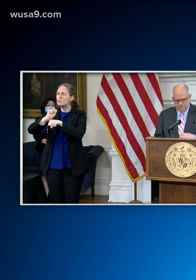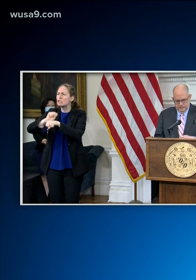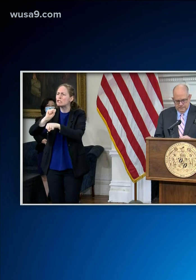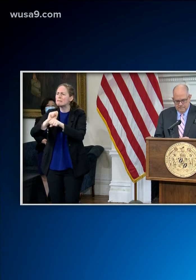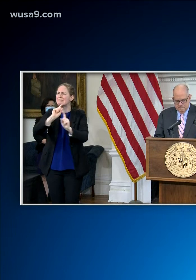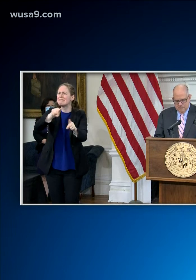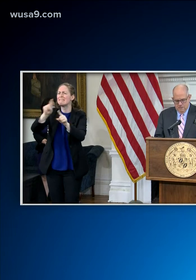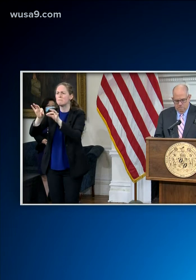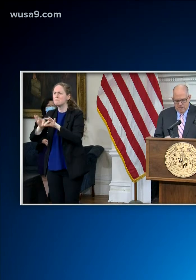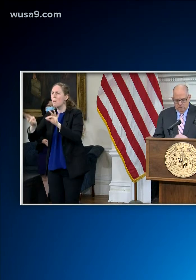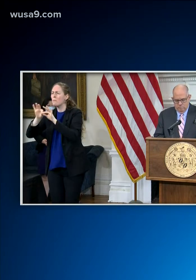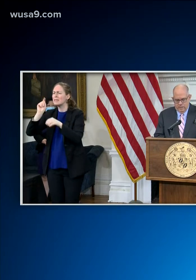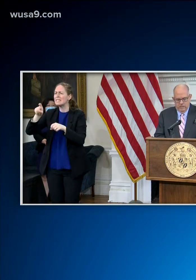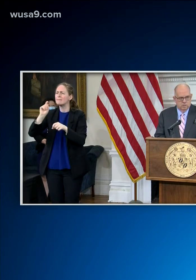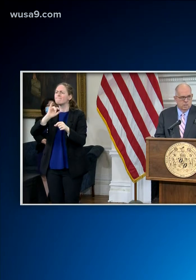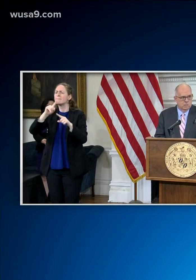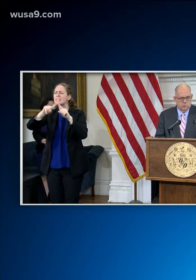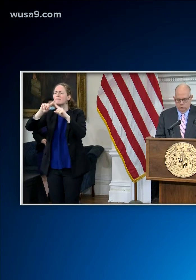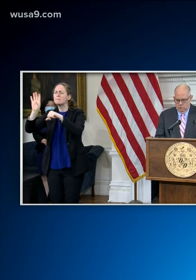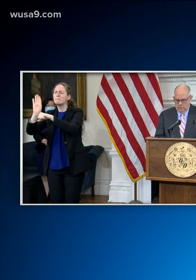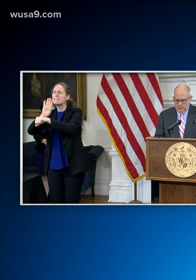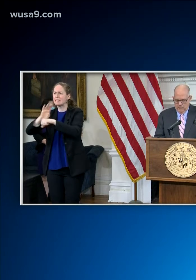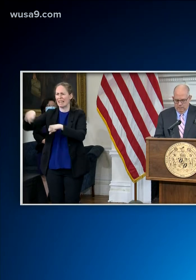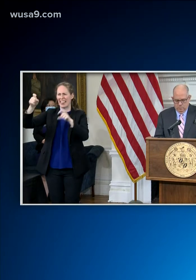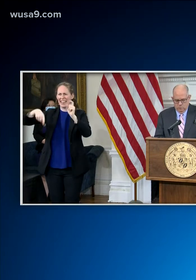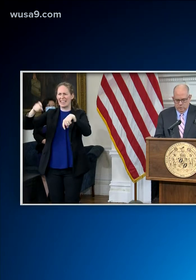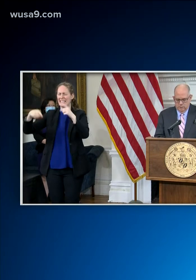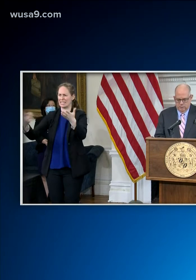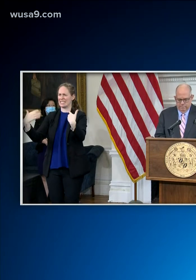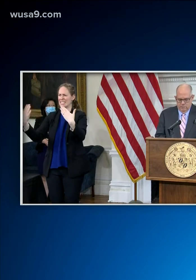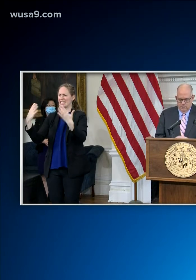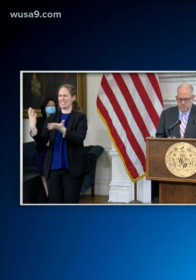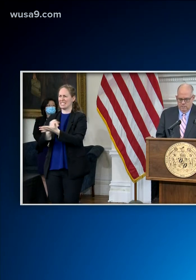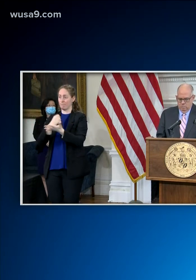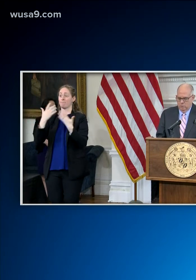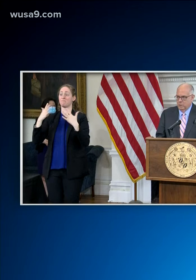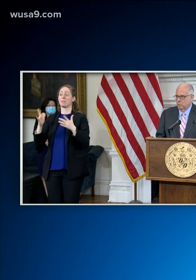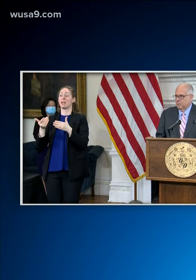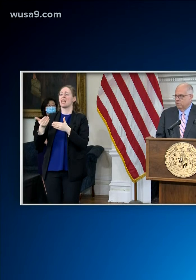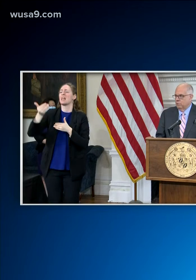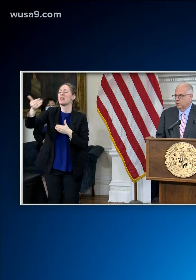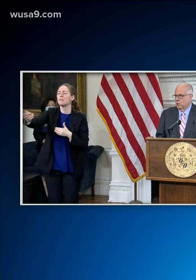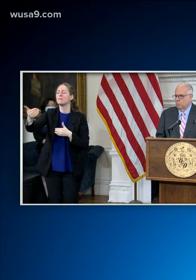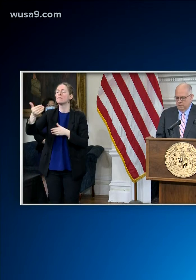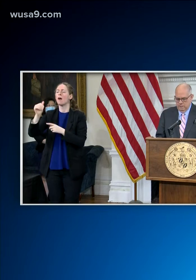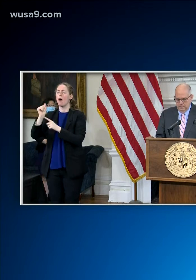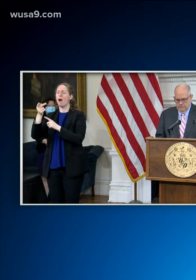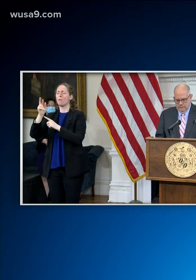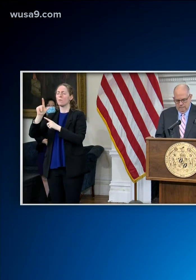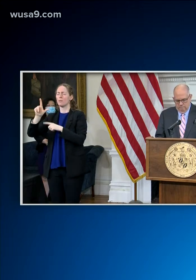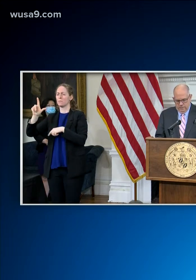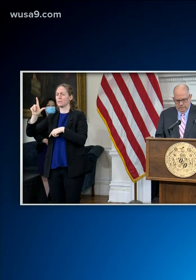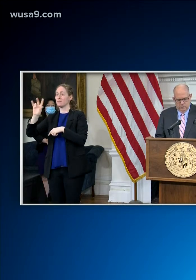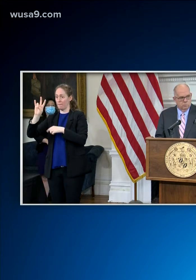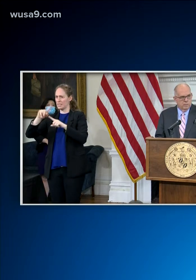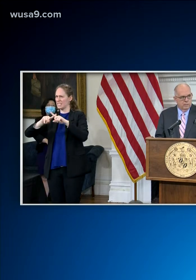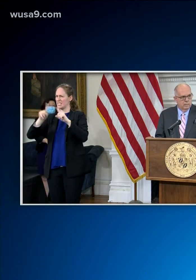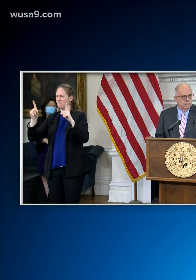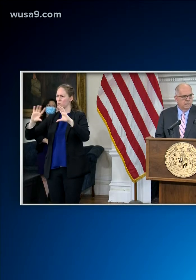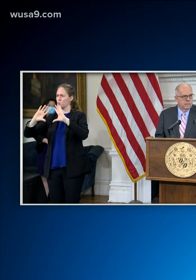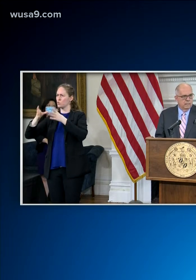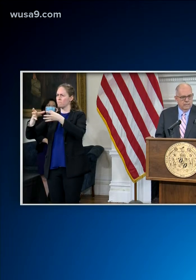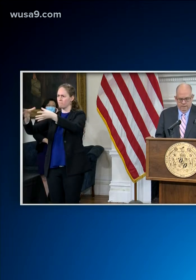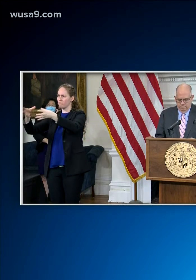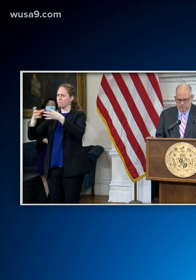industries. The final phase starts Tuesday, April 27, when we will be fully open in Phase